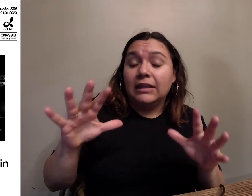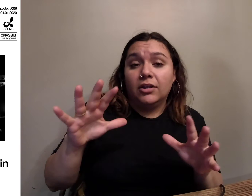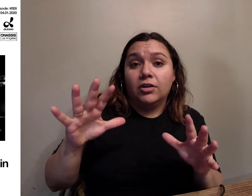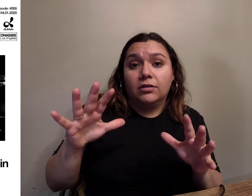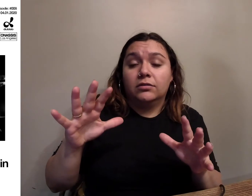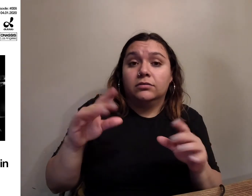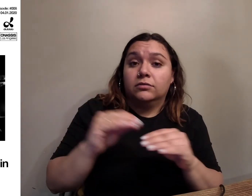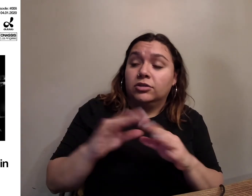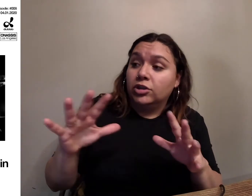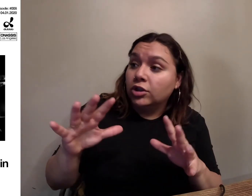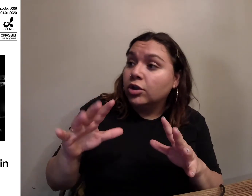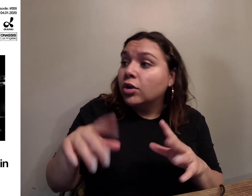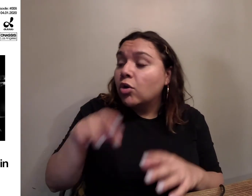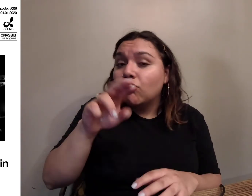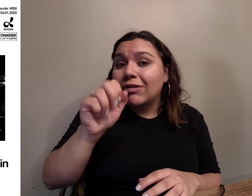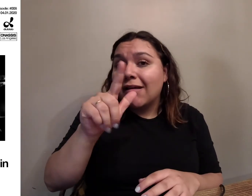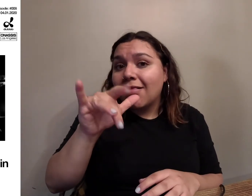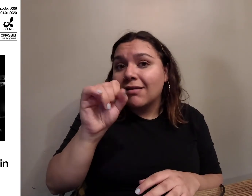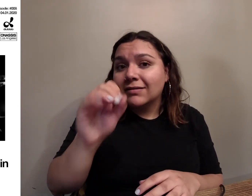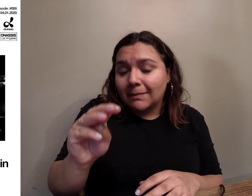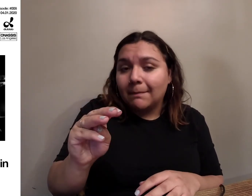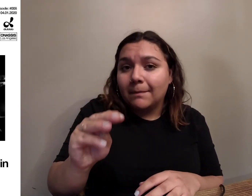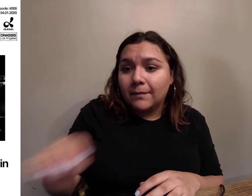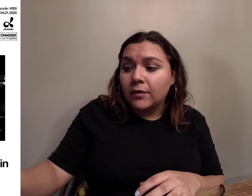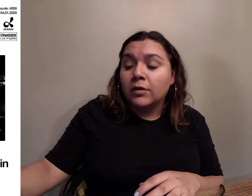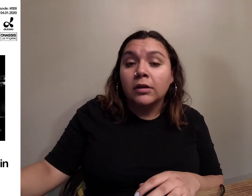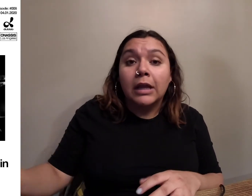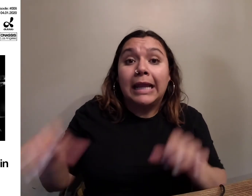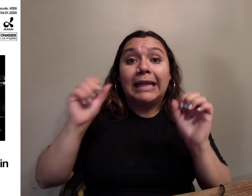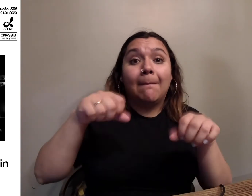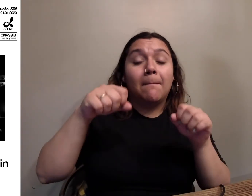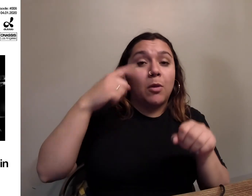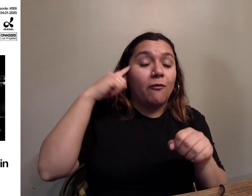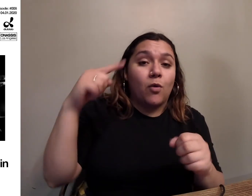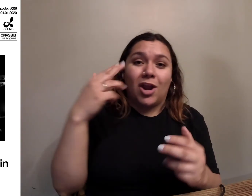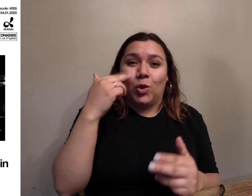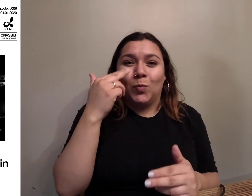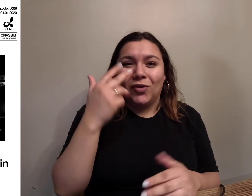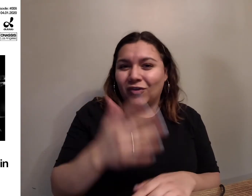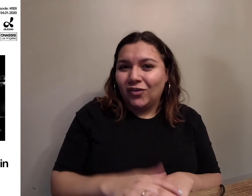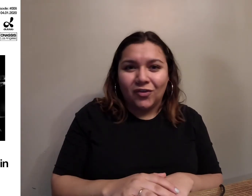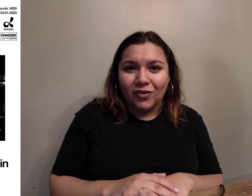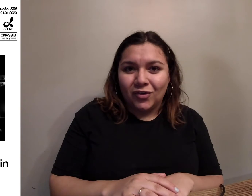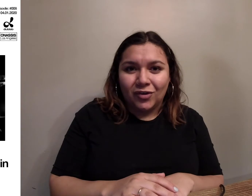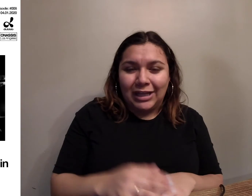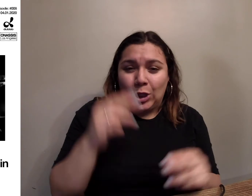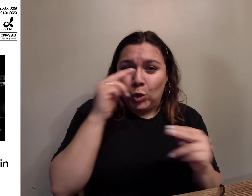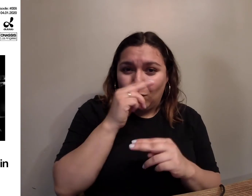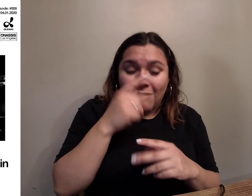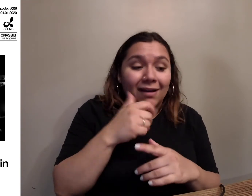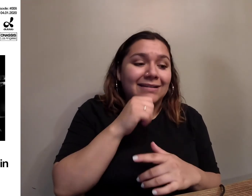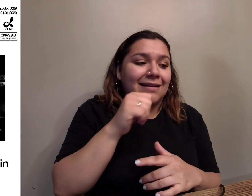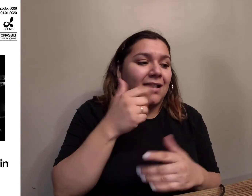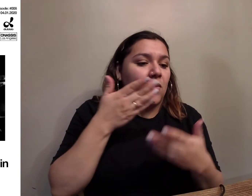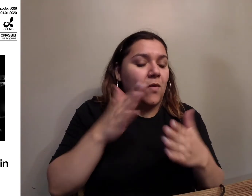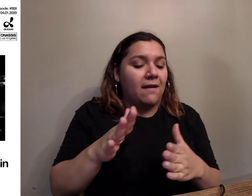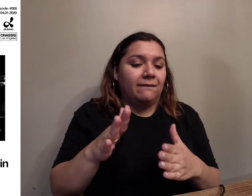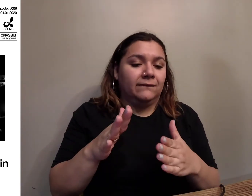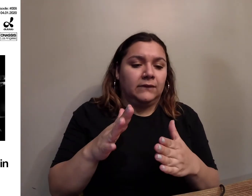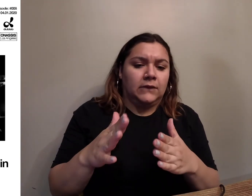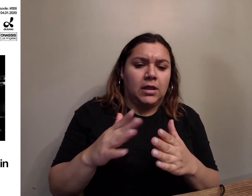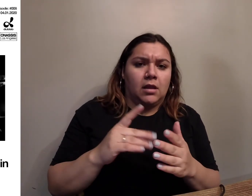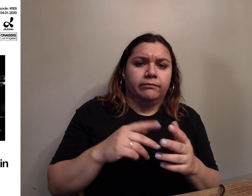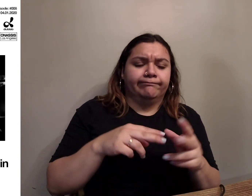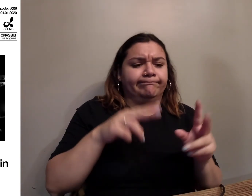clear-eyed realism, which is capable of humor, which is not a way of ridiculing or diminishing what human